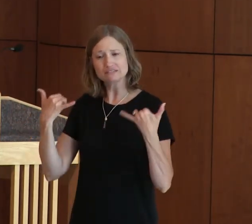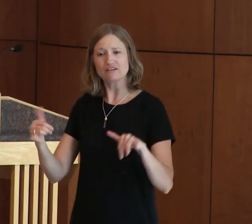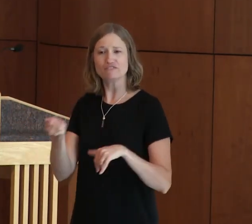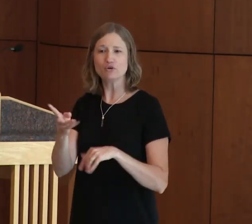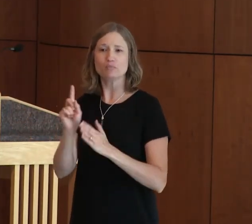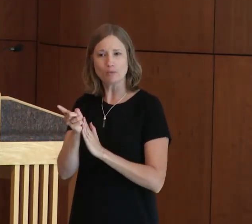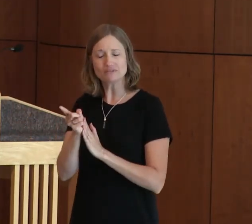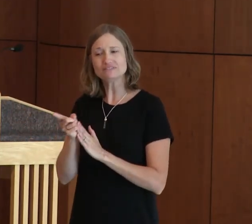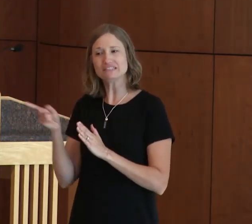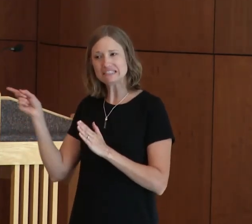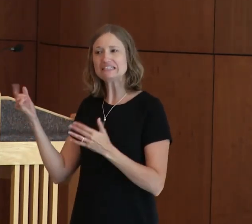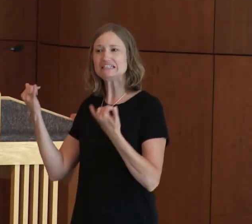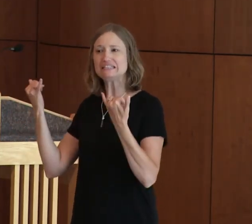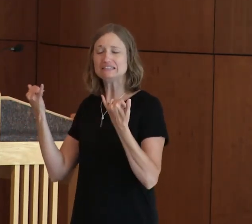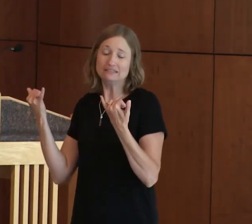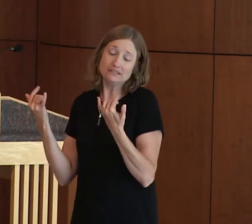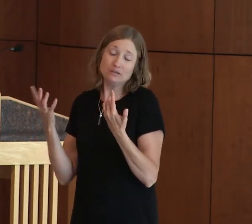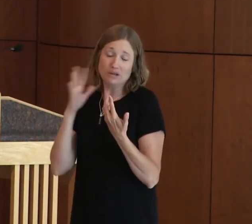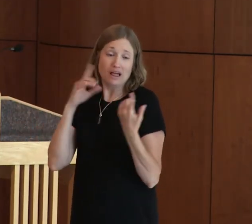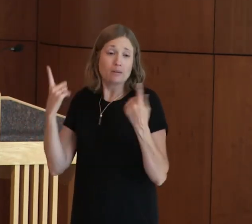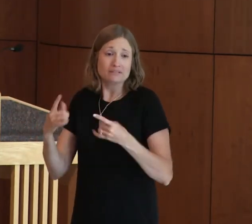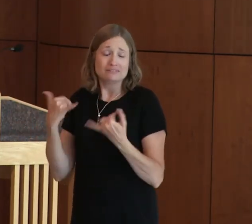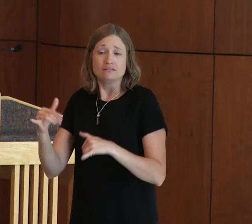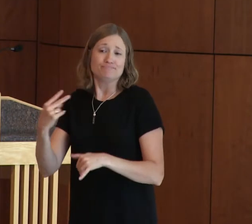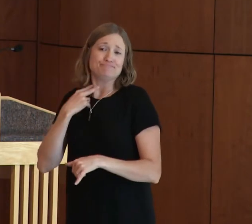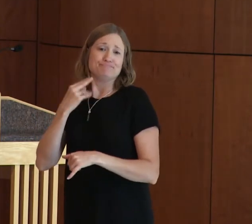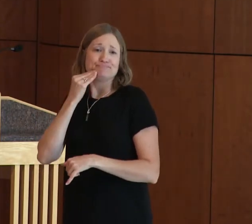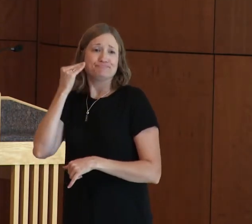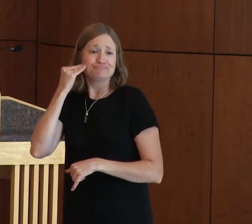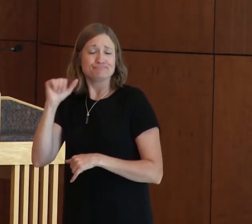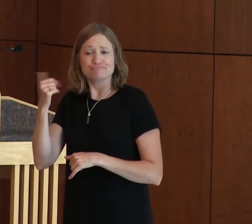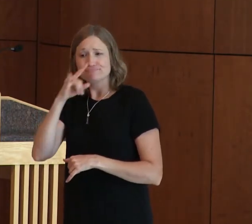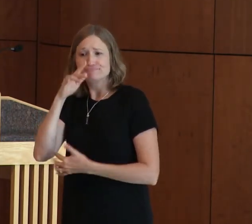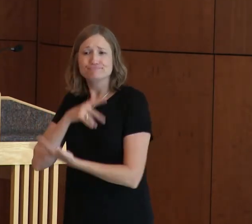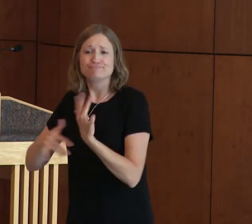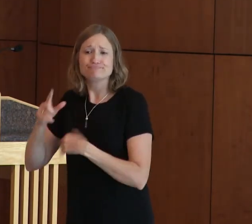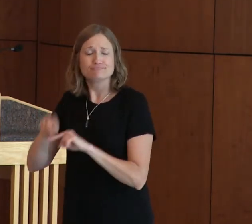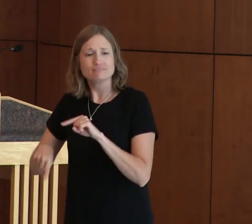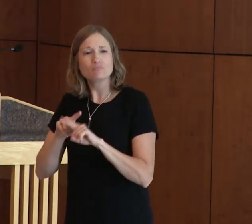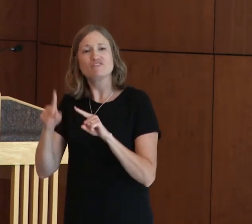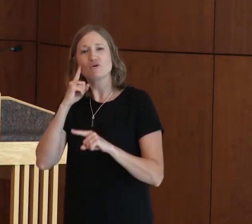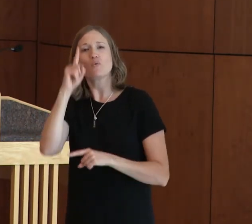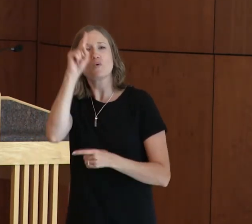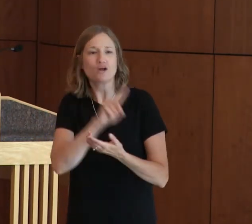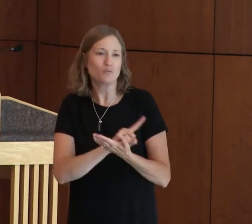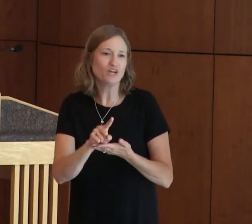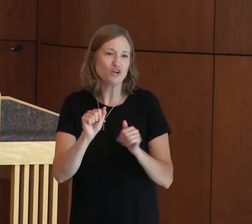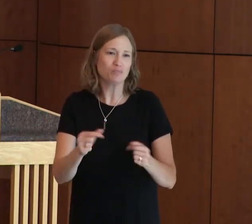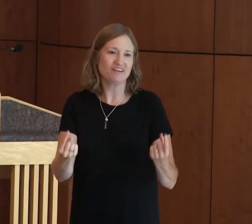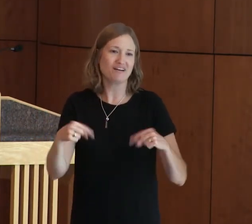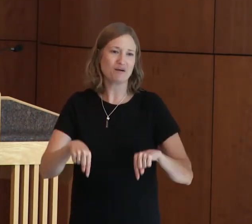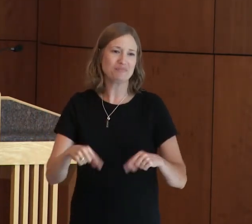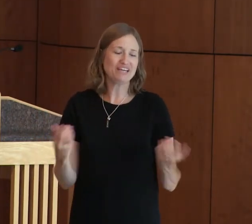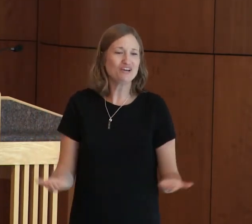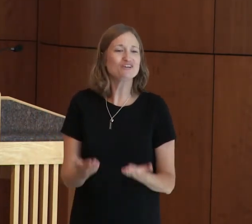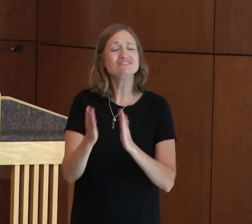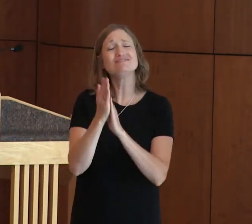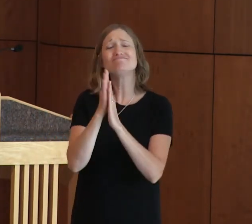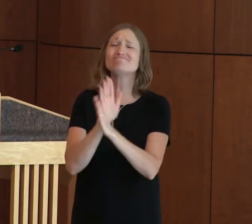going to be locked up in his house, that he can't be around other kids. For 1 week, he got to be here singing praise, hearing